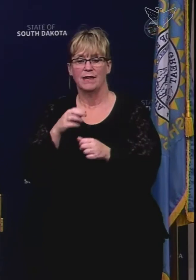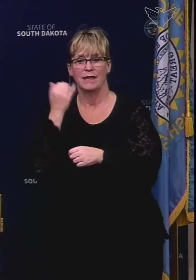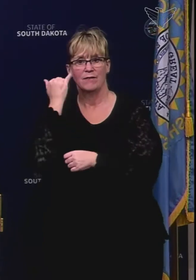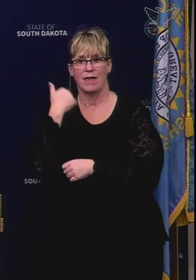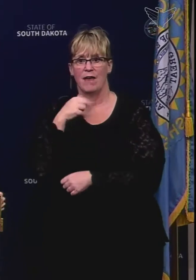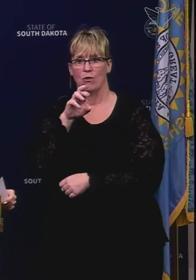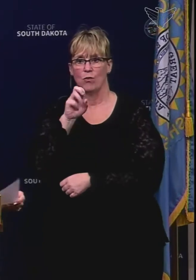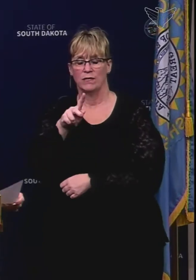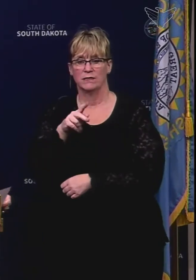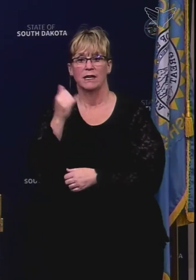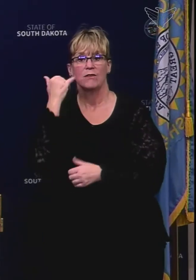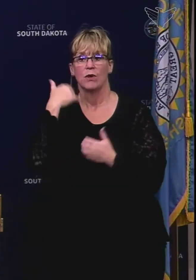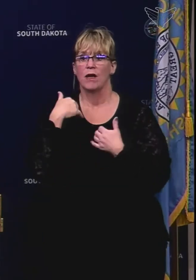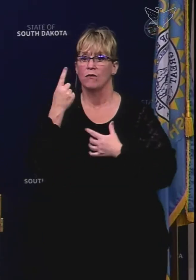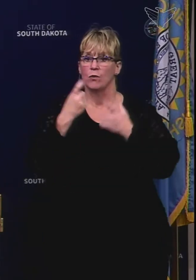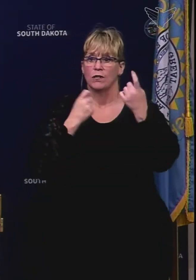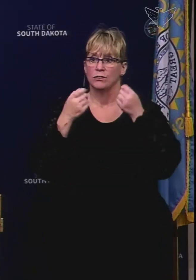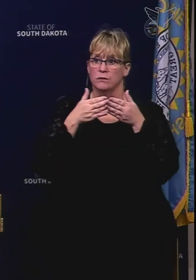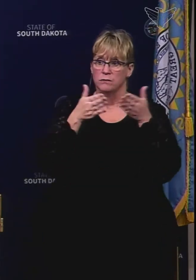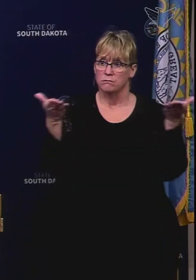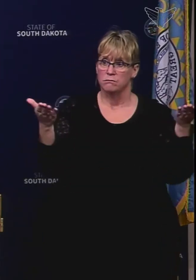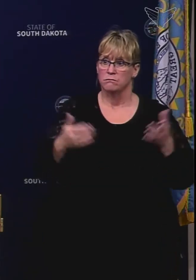any questions that you may have.